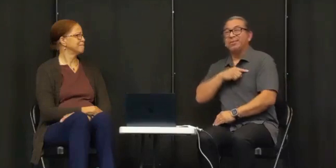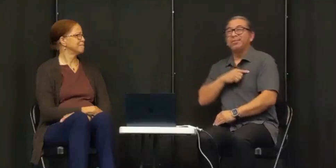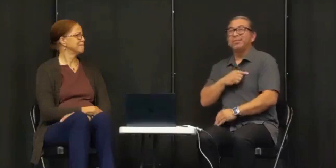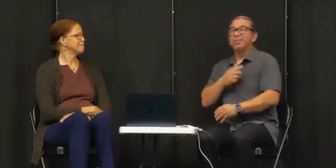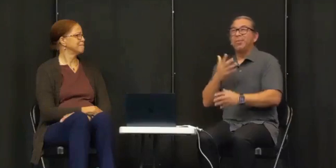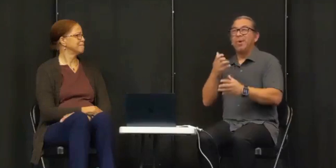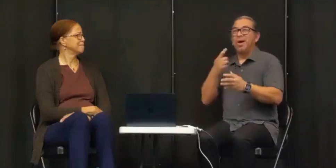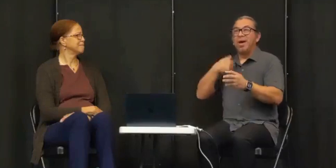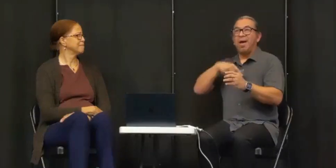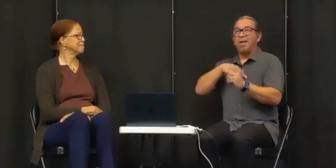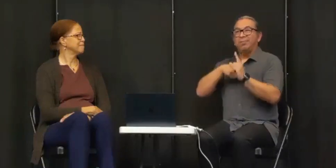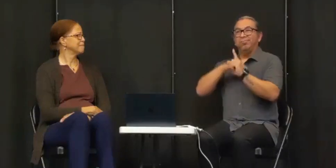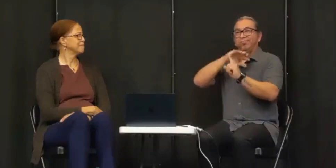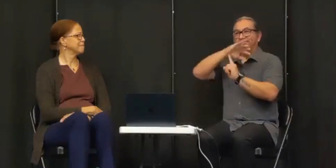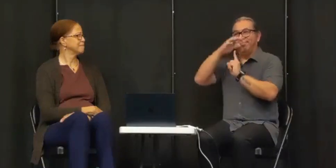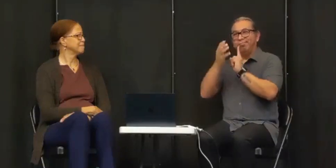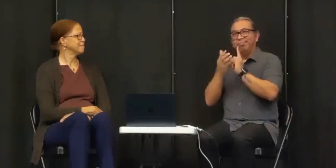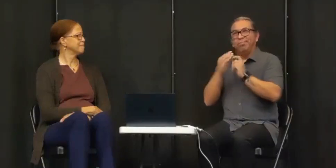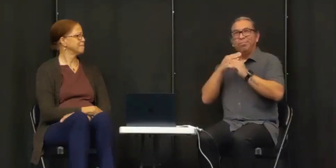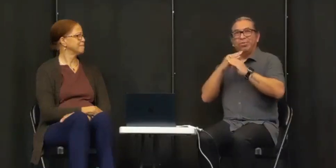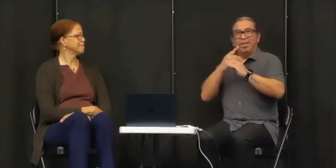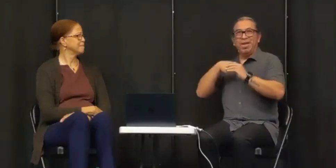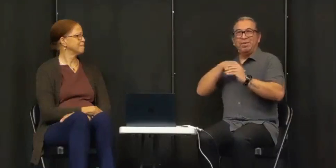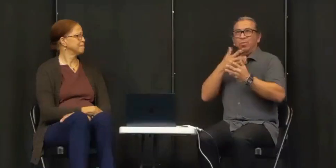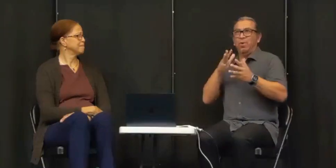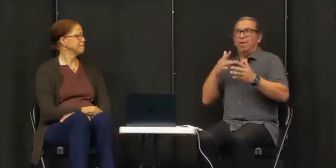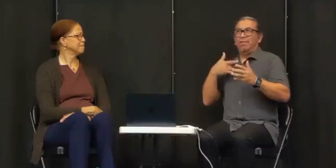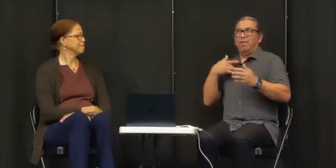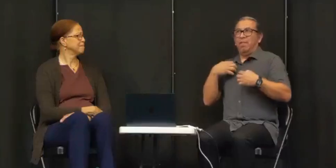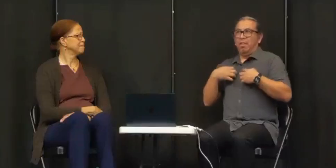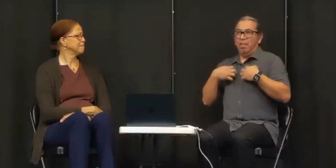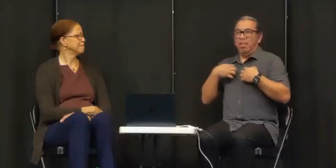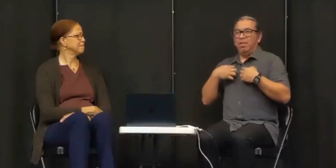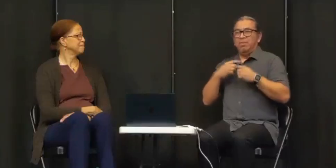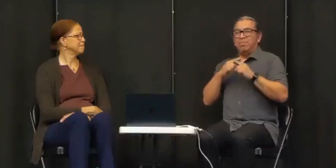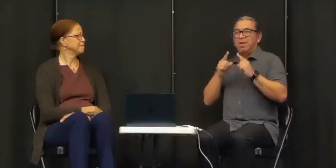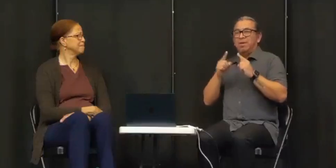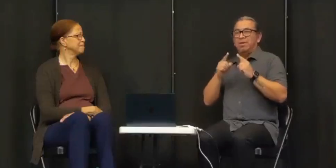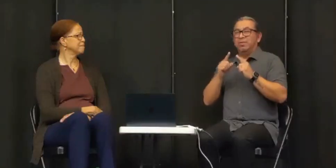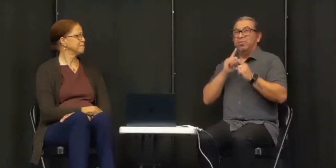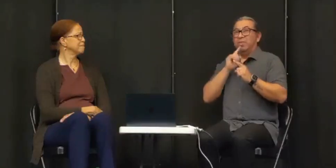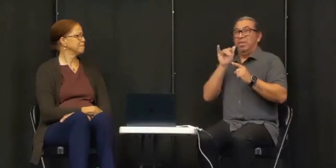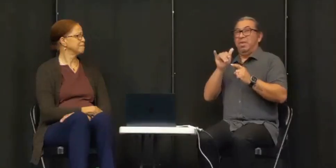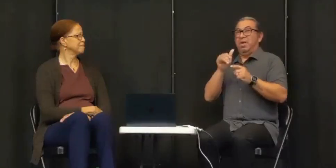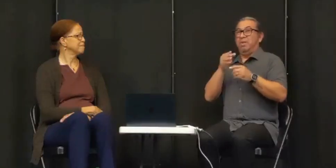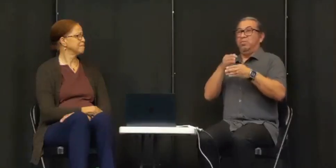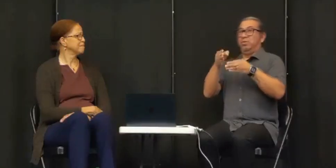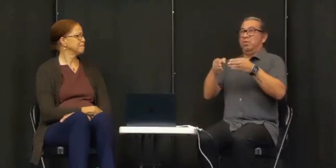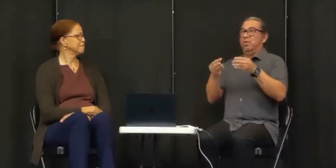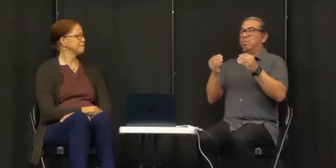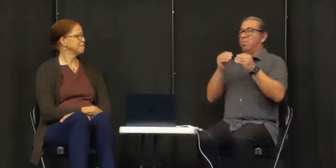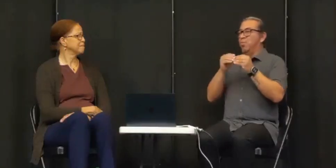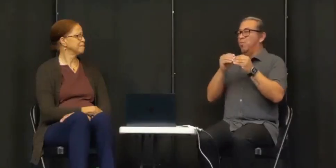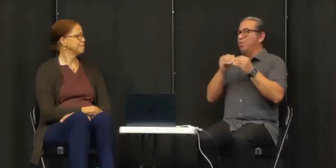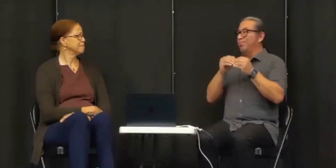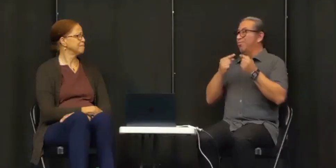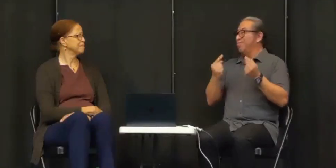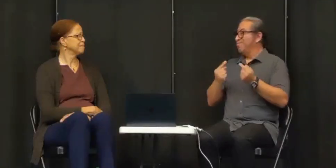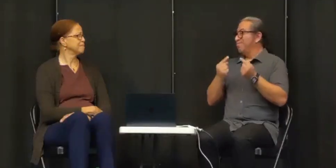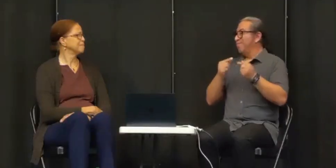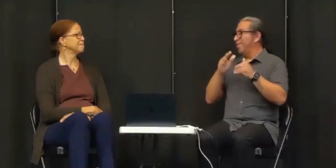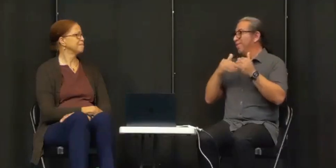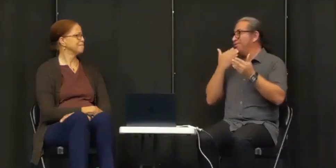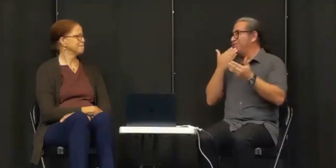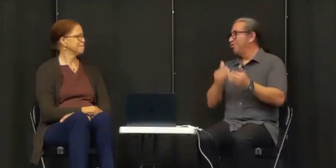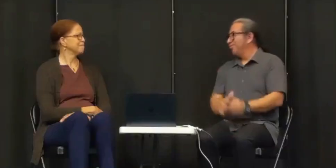over, like either to protect us, you know, to put us in a bubble to make sure that we're not emotionally upset.